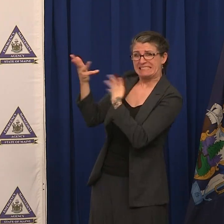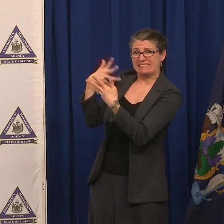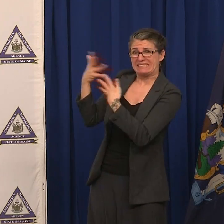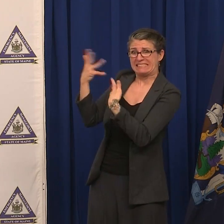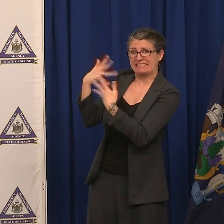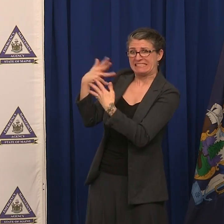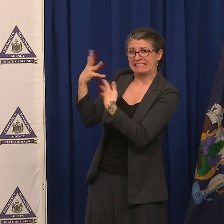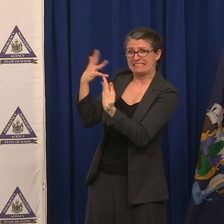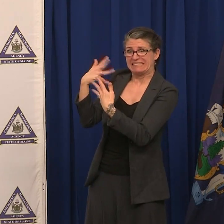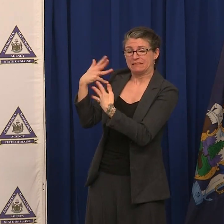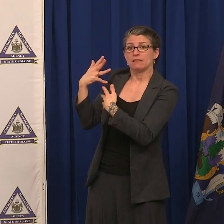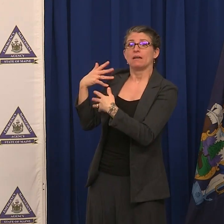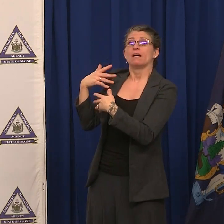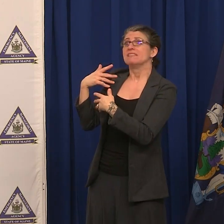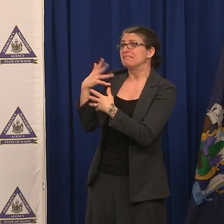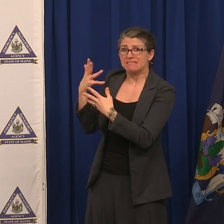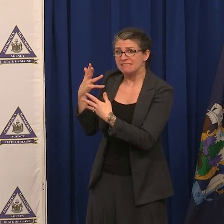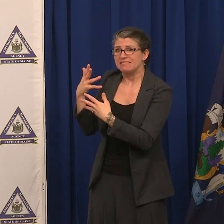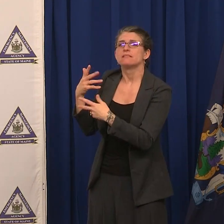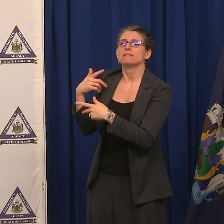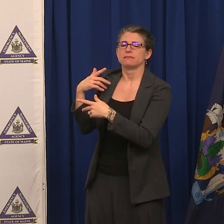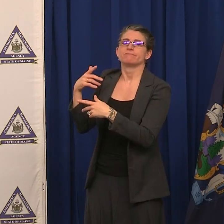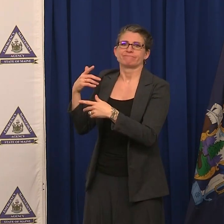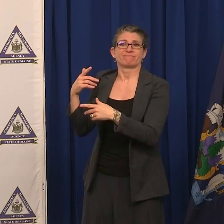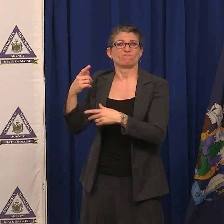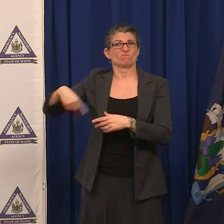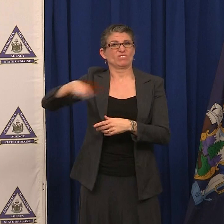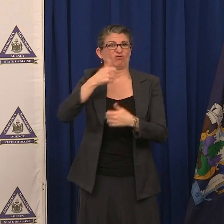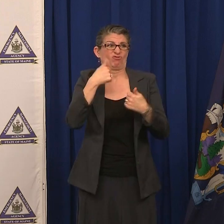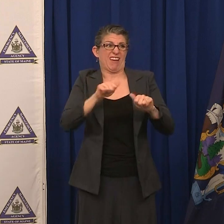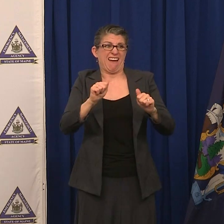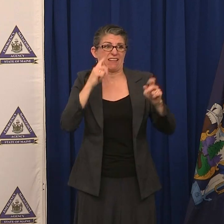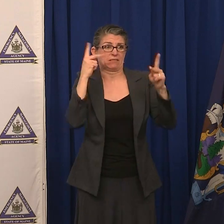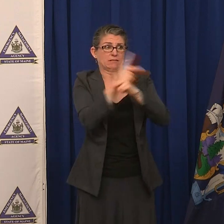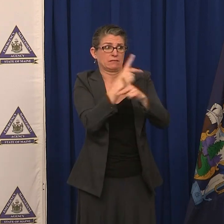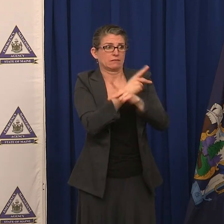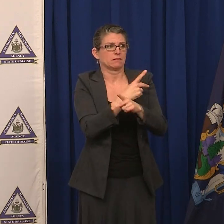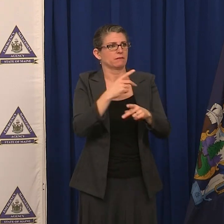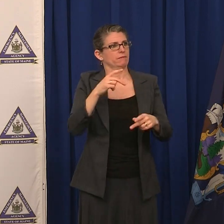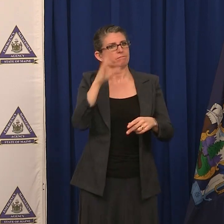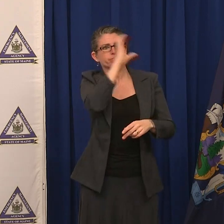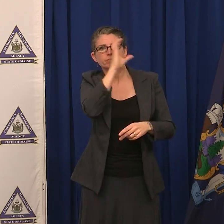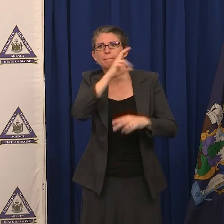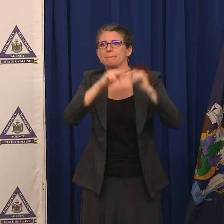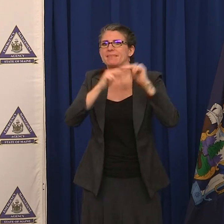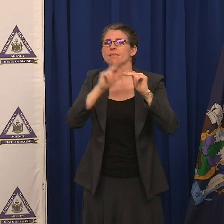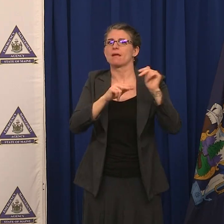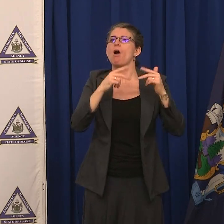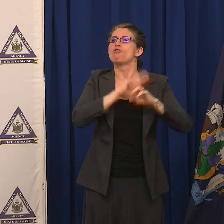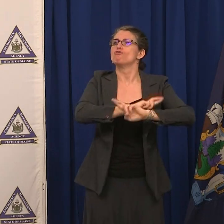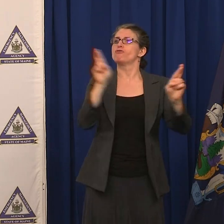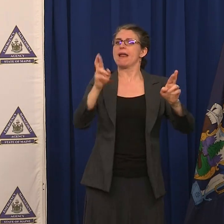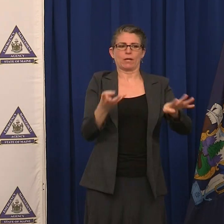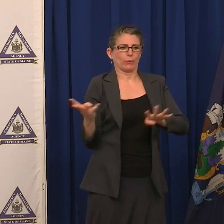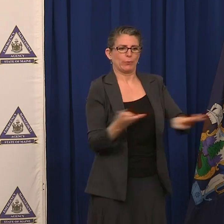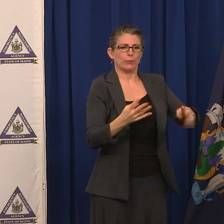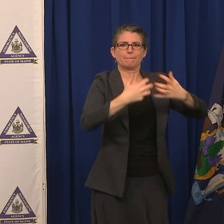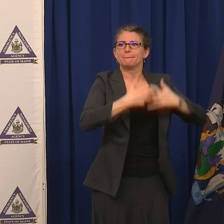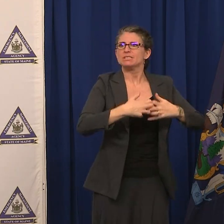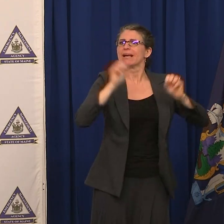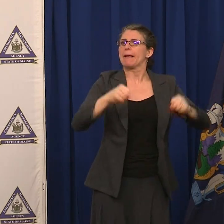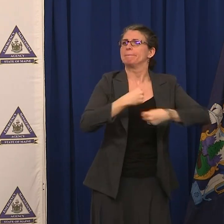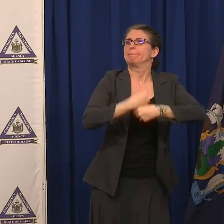production. But given that that process is unknown and the outcome is yet to be elucidated,